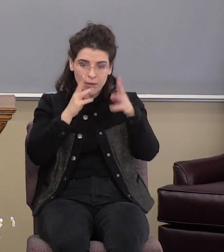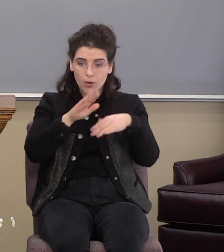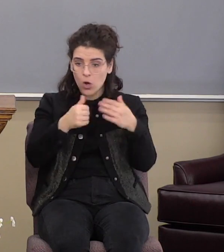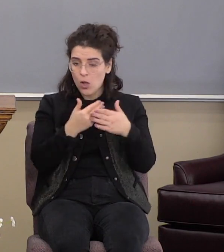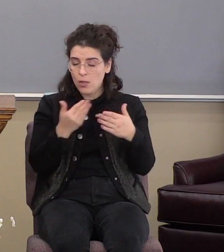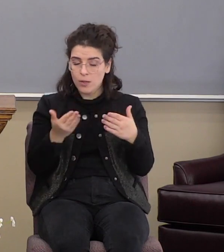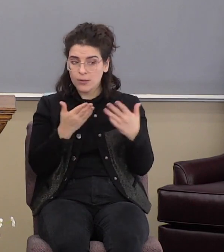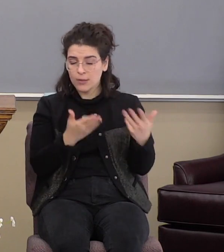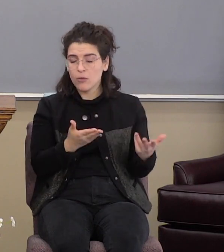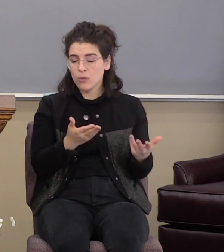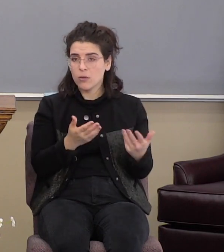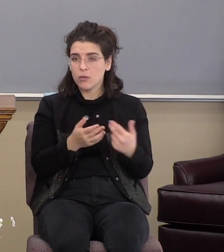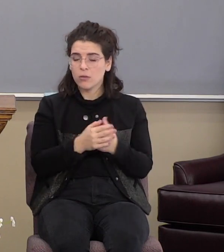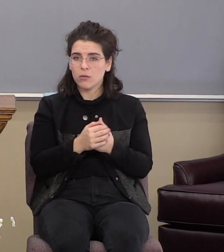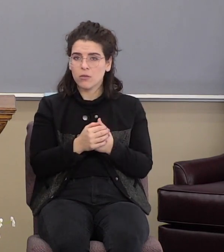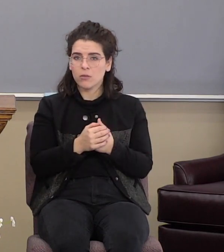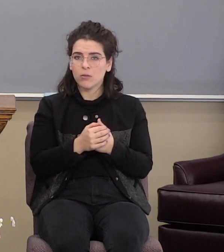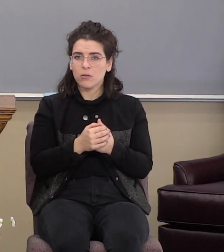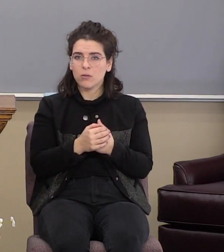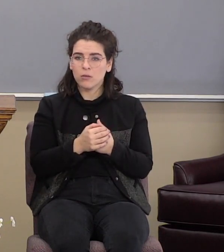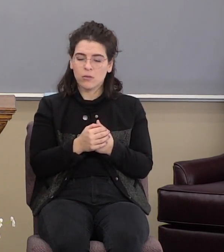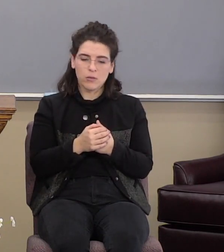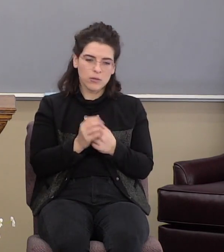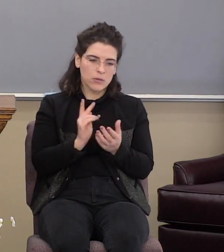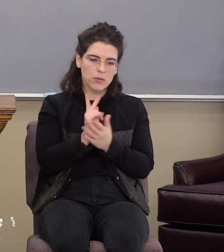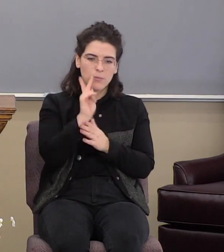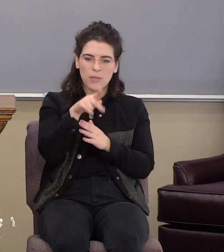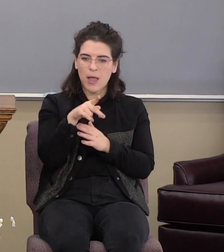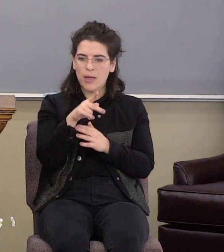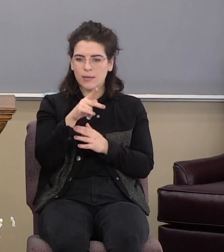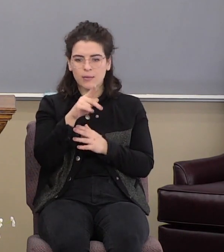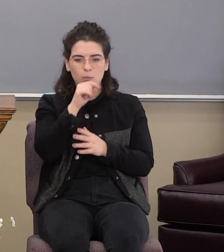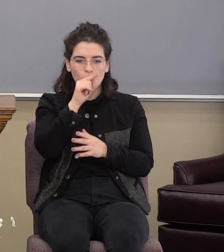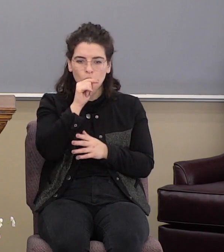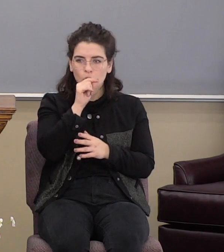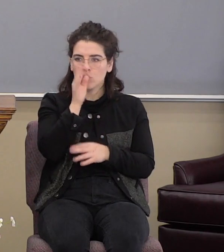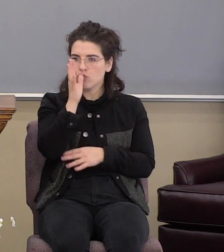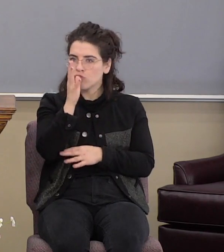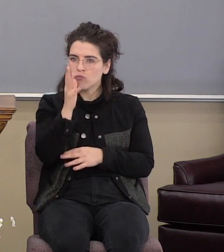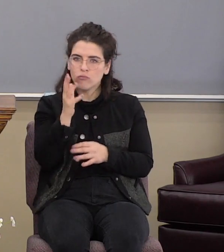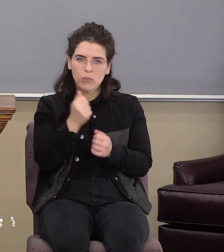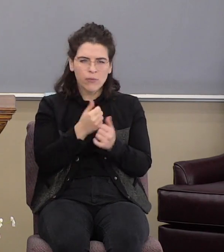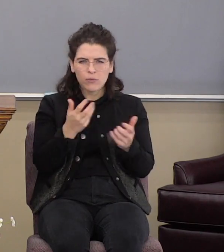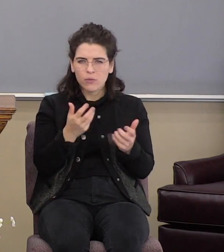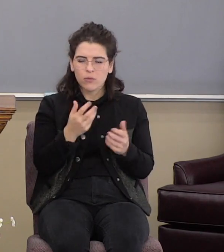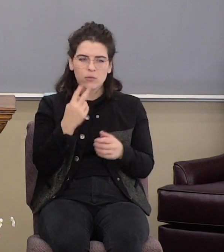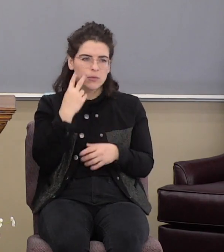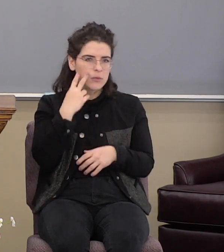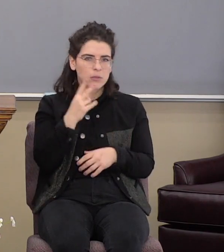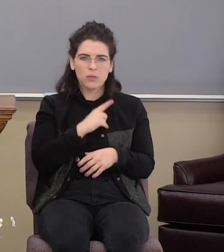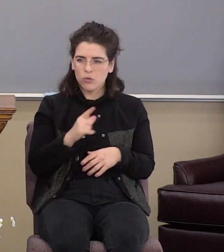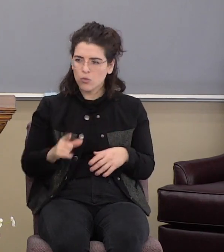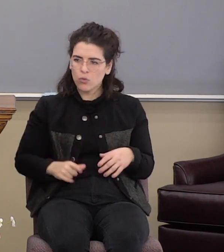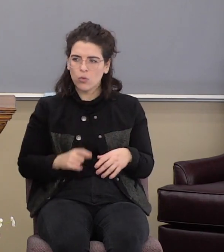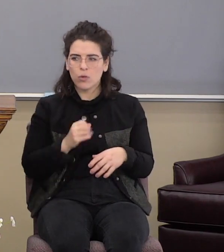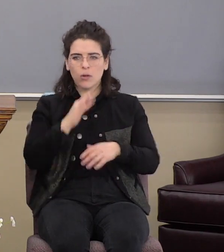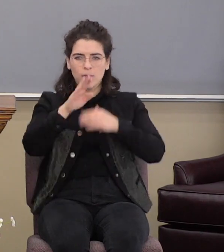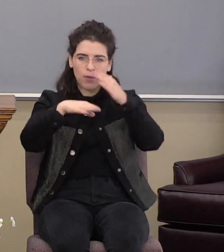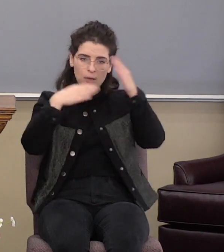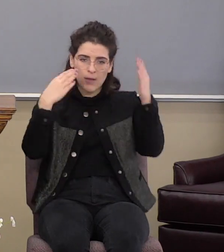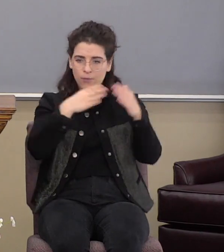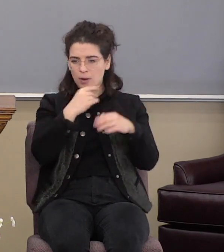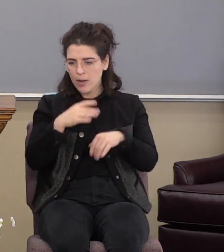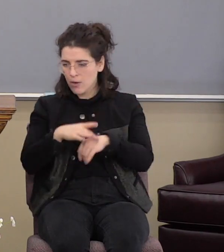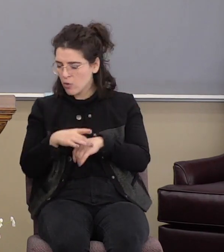things therein. Okay, the plants, the birds, so on and so forth. Okay, seeing that he is Lord of heaven and earth,